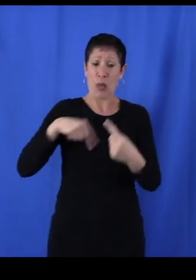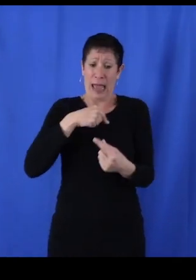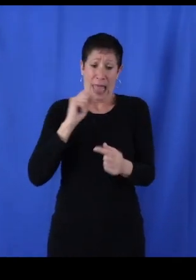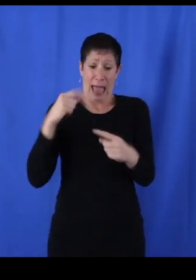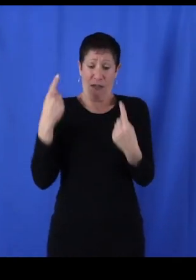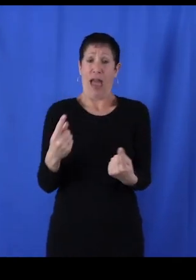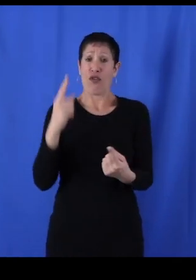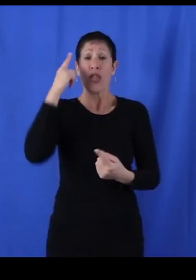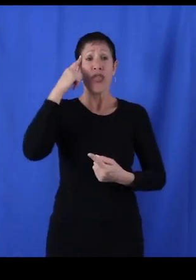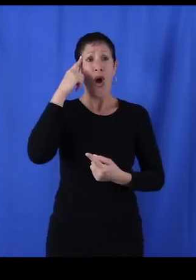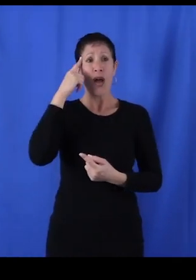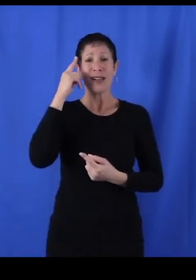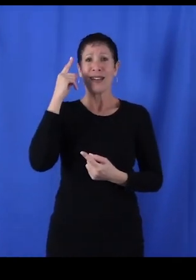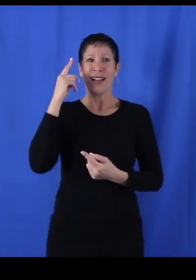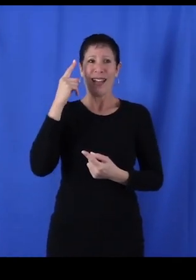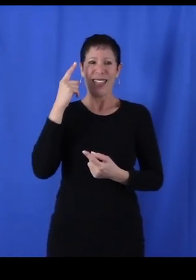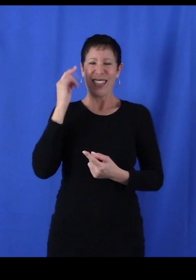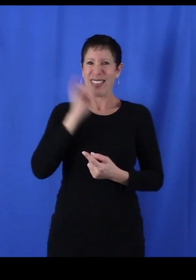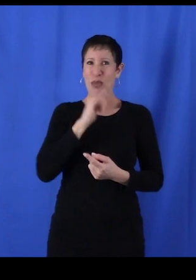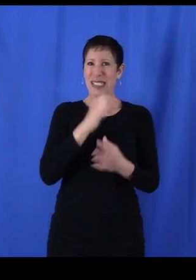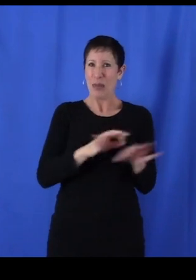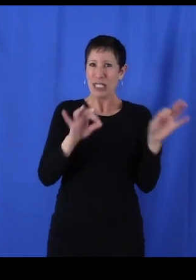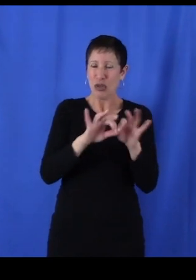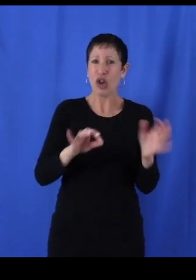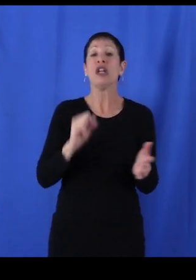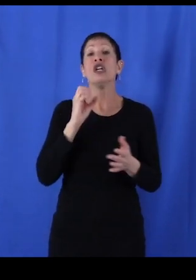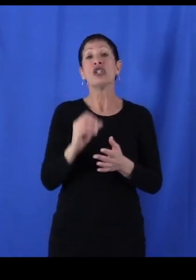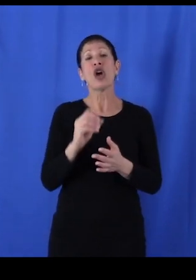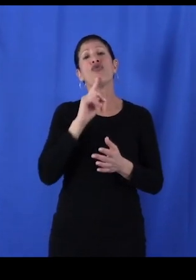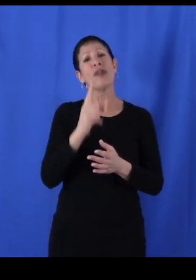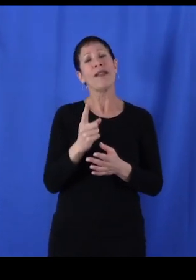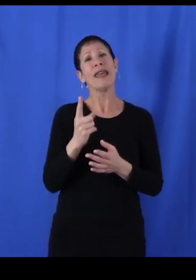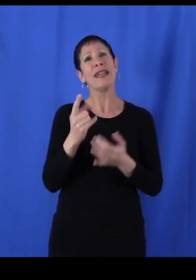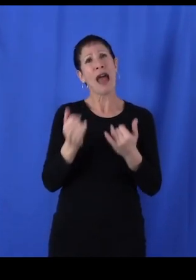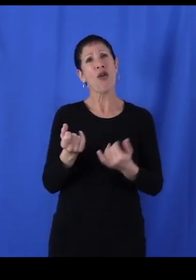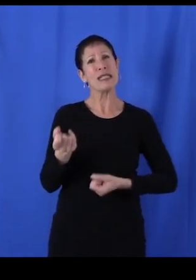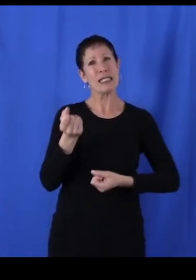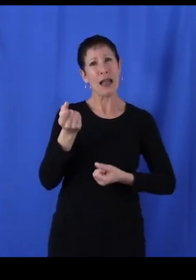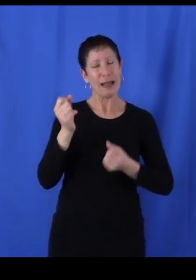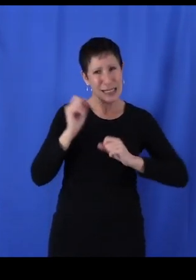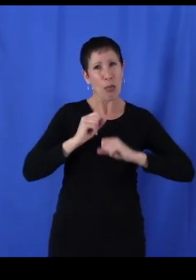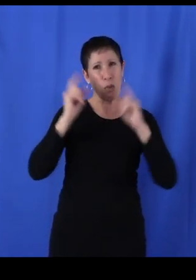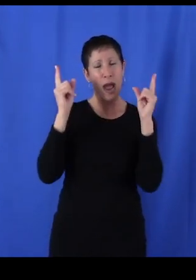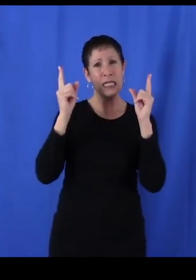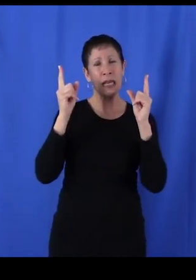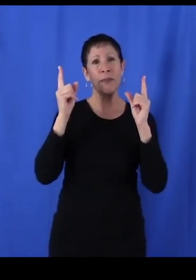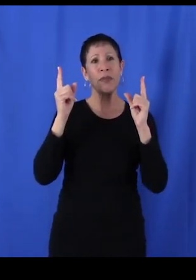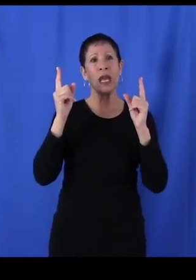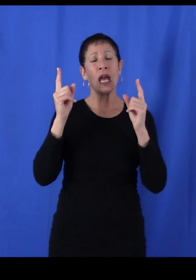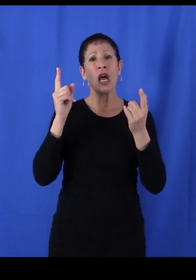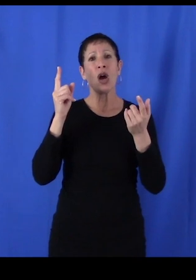immaterial. So what's really surprising is that we were ever sold that we